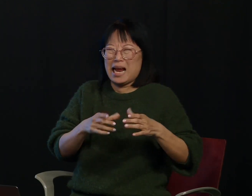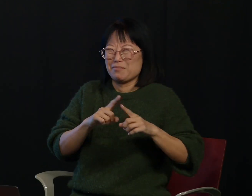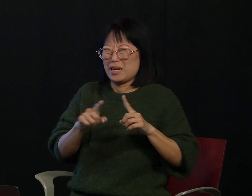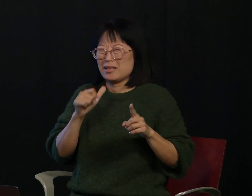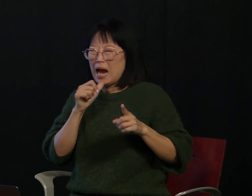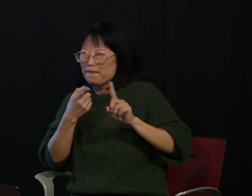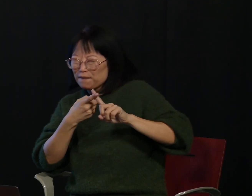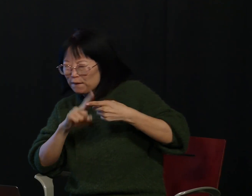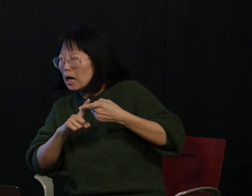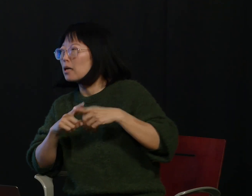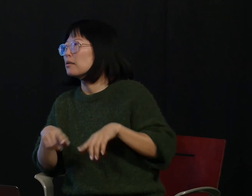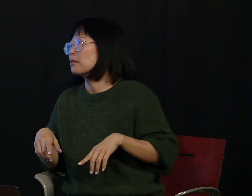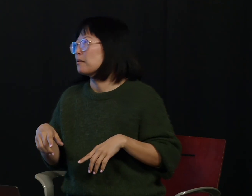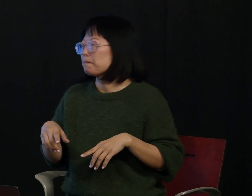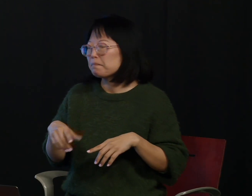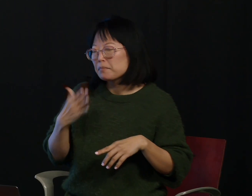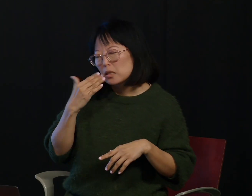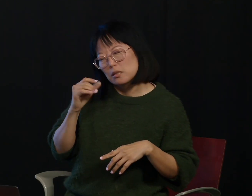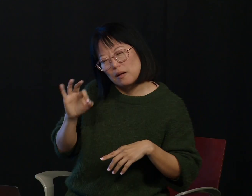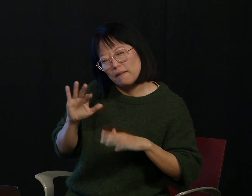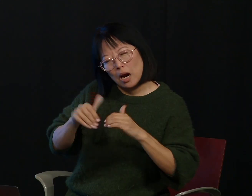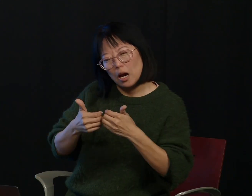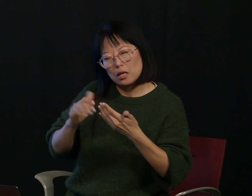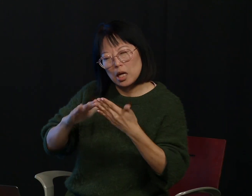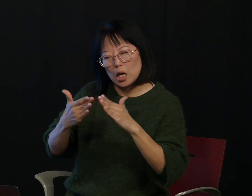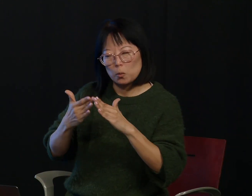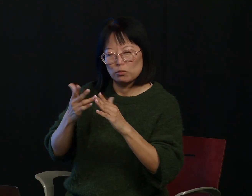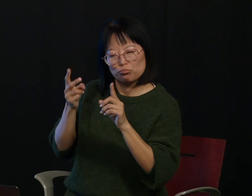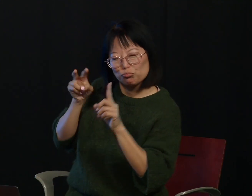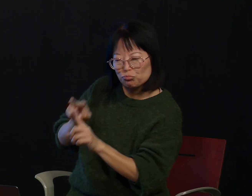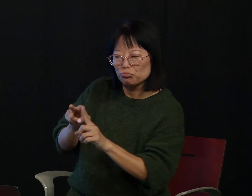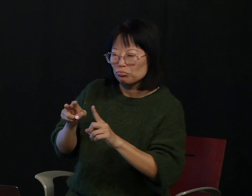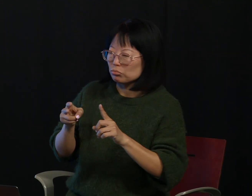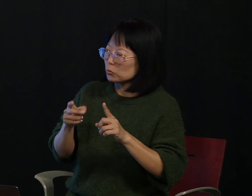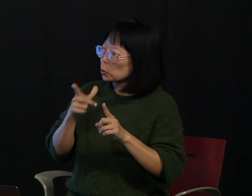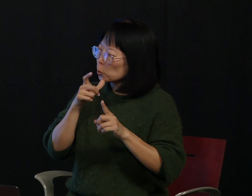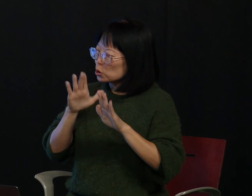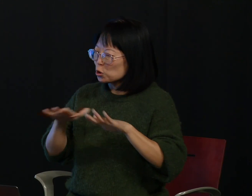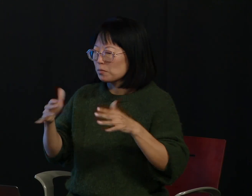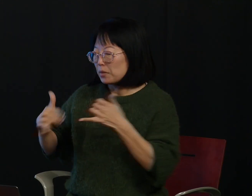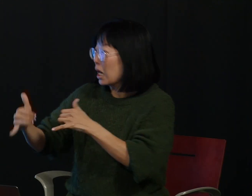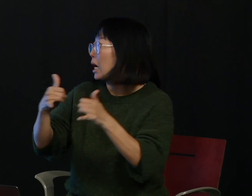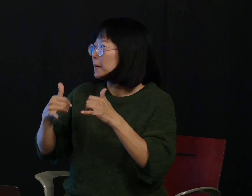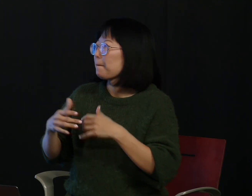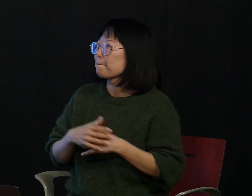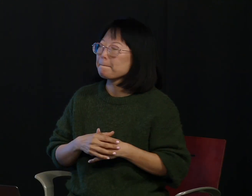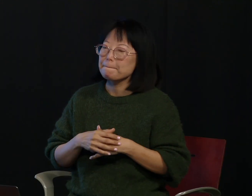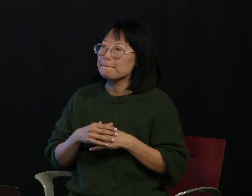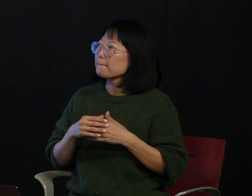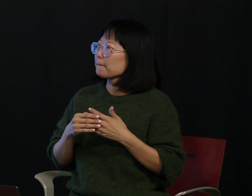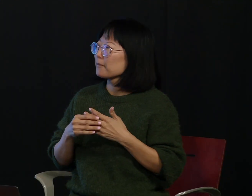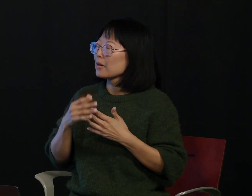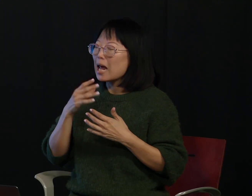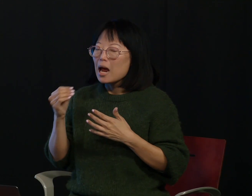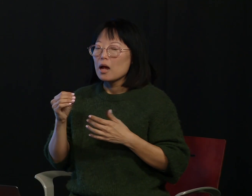same class, but they're not friends. Particularly, it's because of how the community dictates who the children play